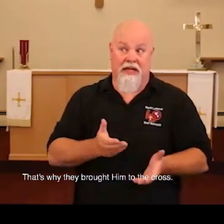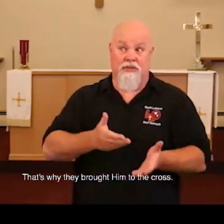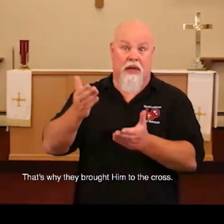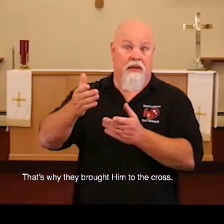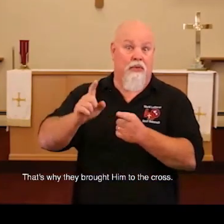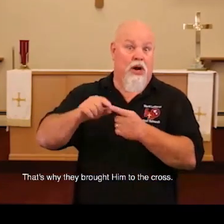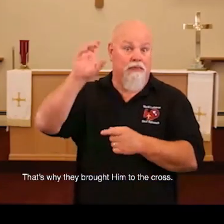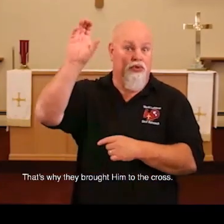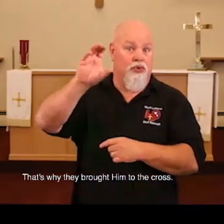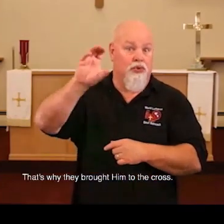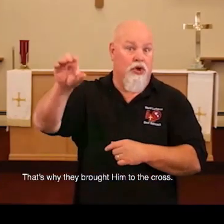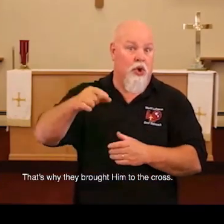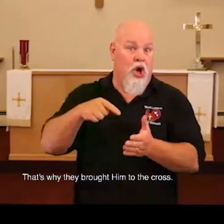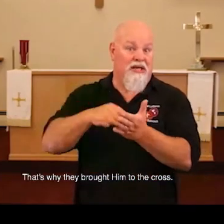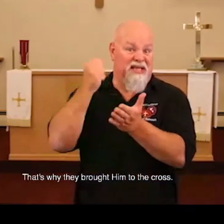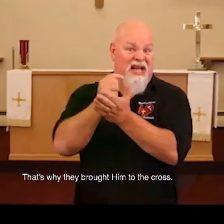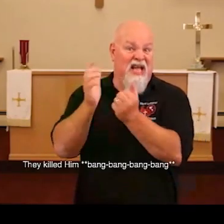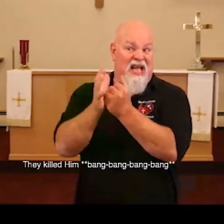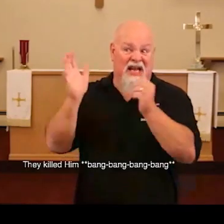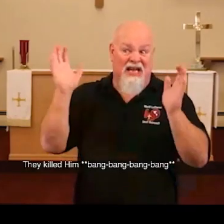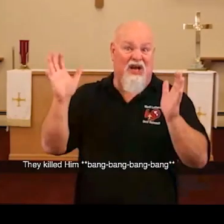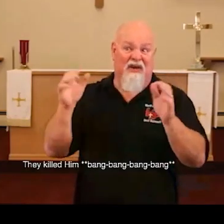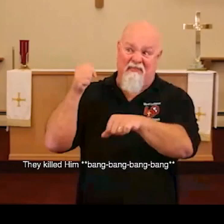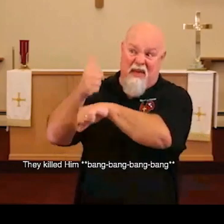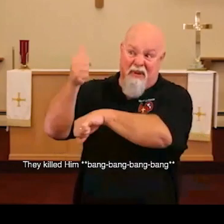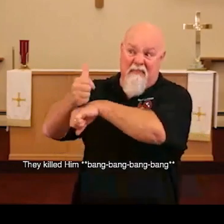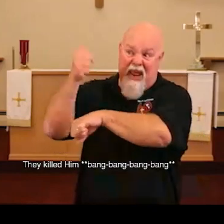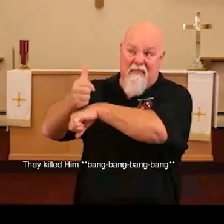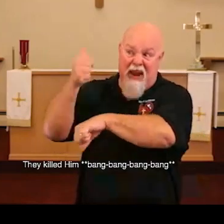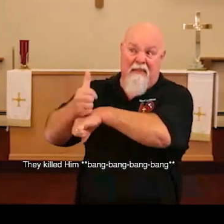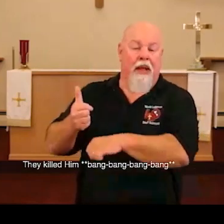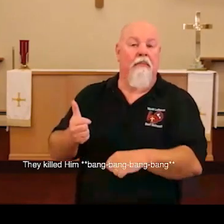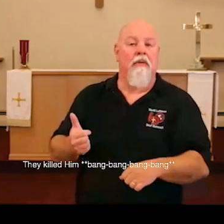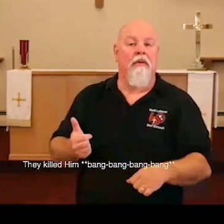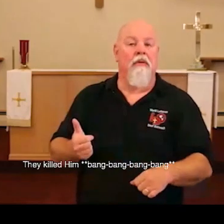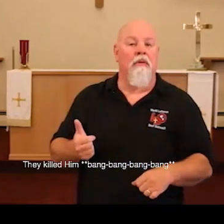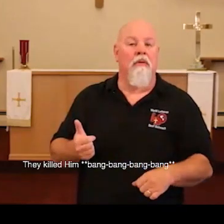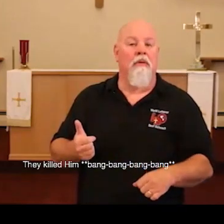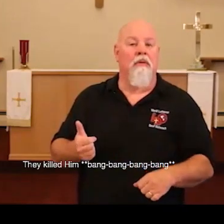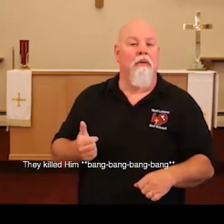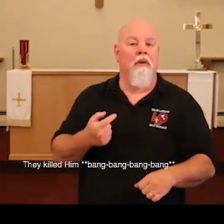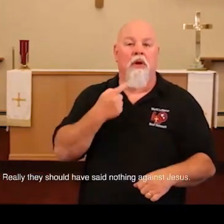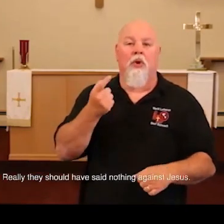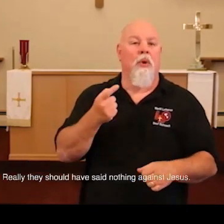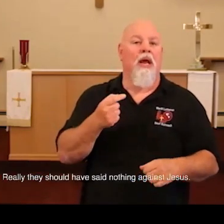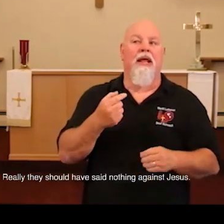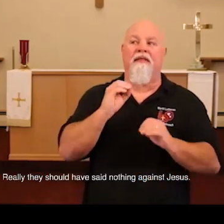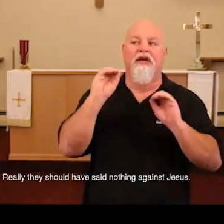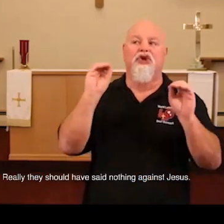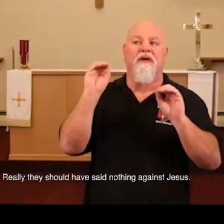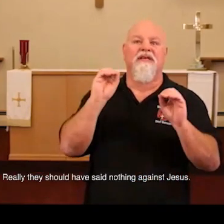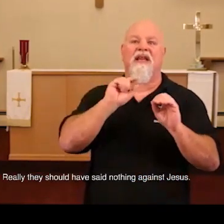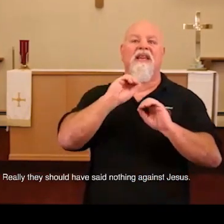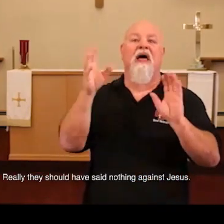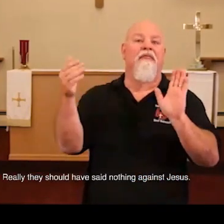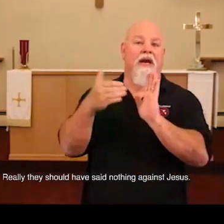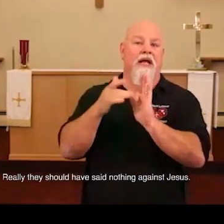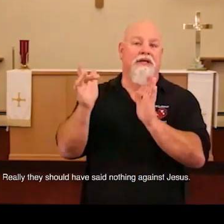That's why they brought him to the cross. They killed him with blank. Really, they should have said nothing